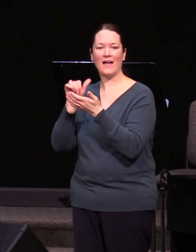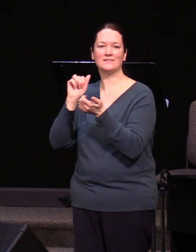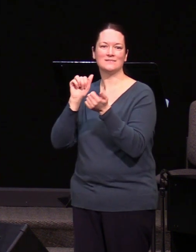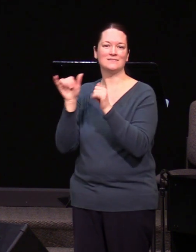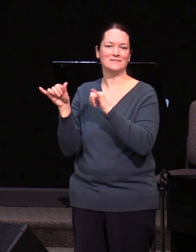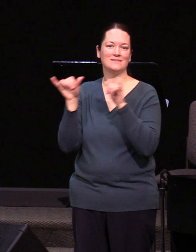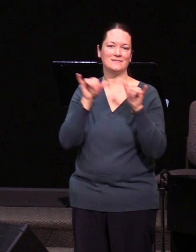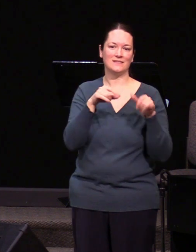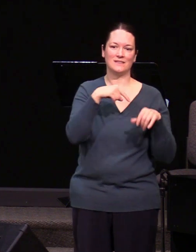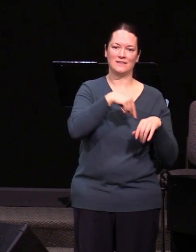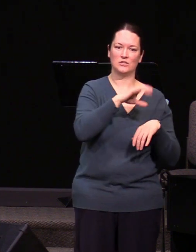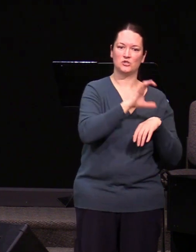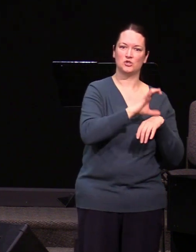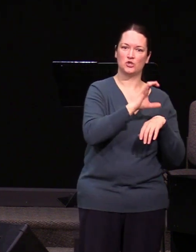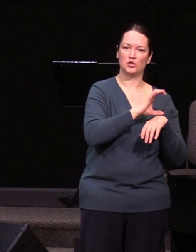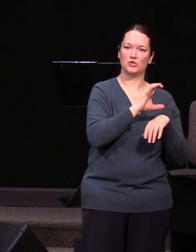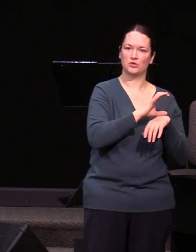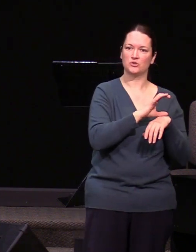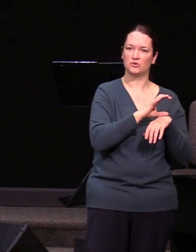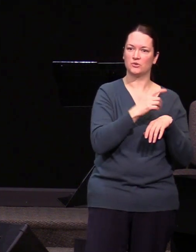works here.